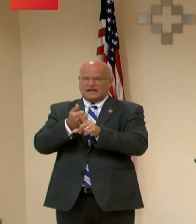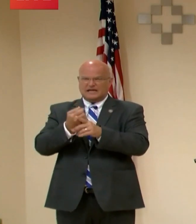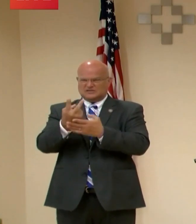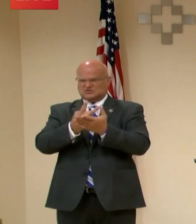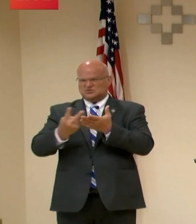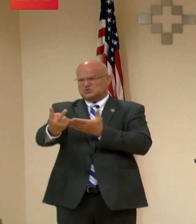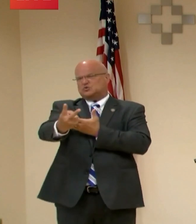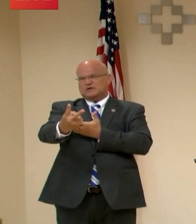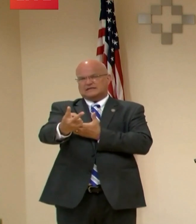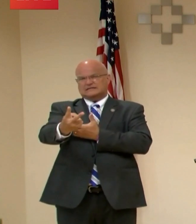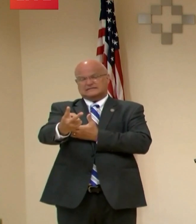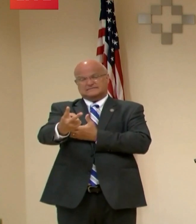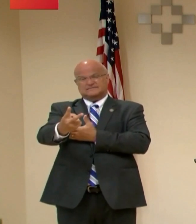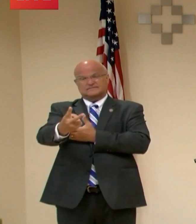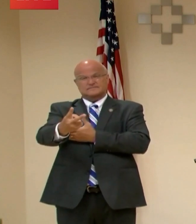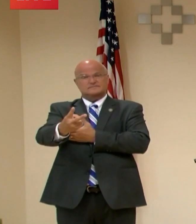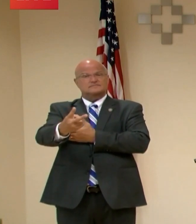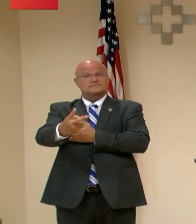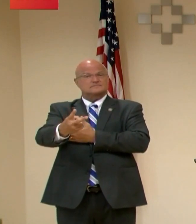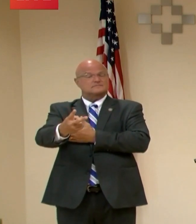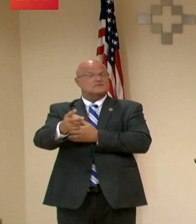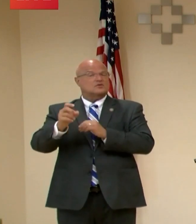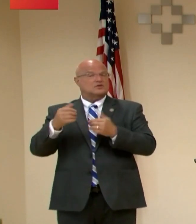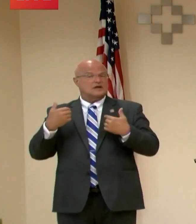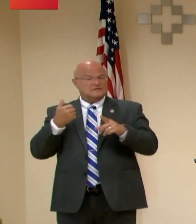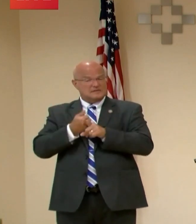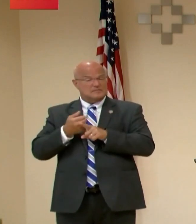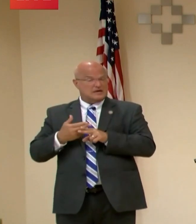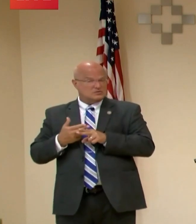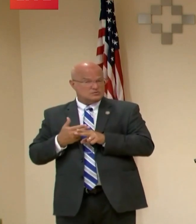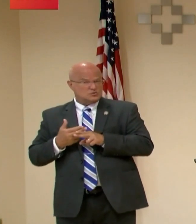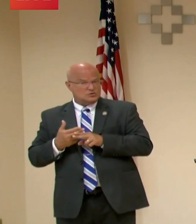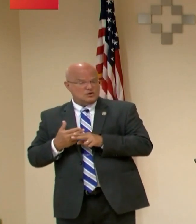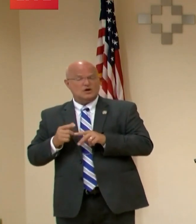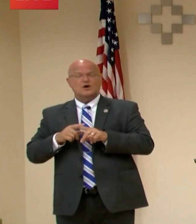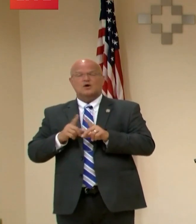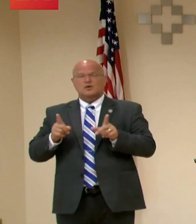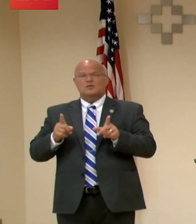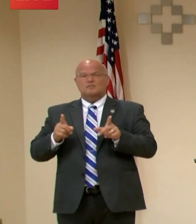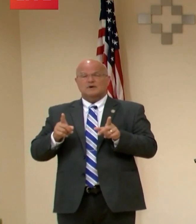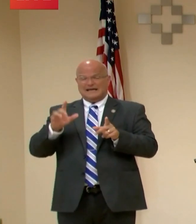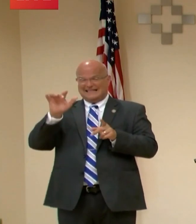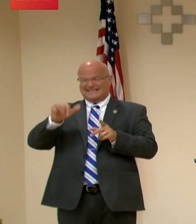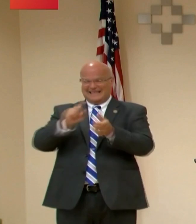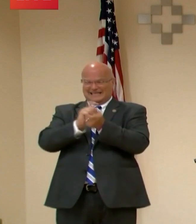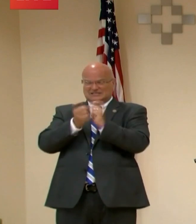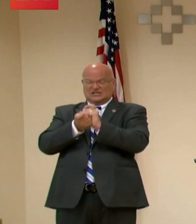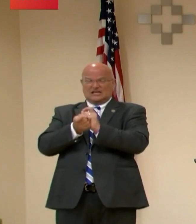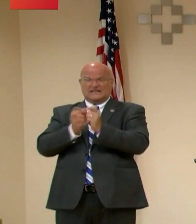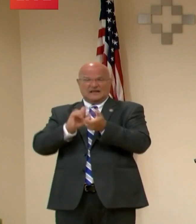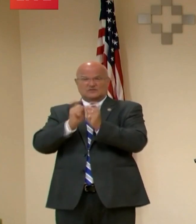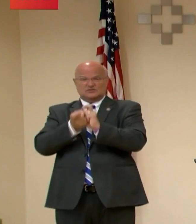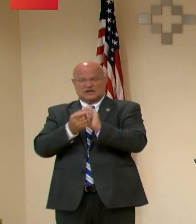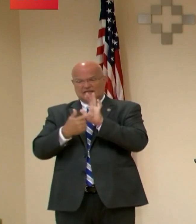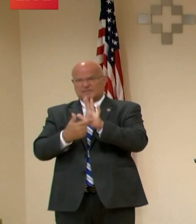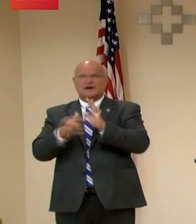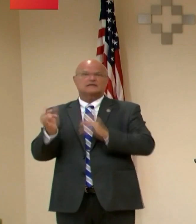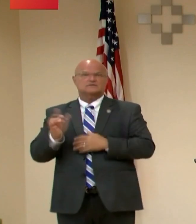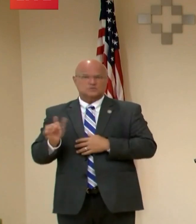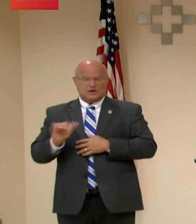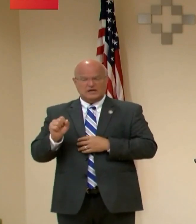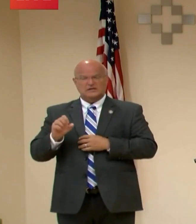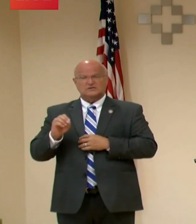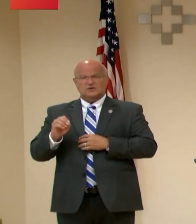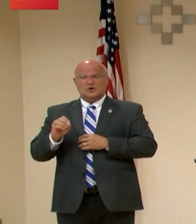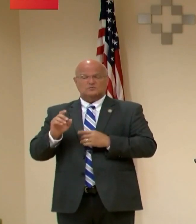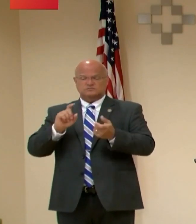2 weeks from Monday. It could have an impact sooner than that. And so that'll change their model as well.